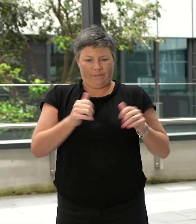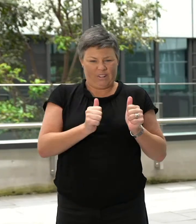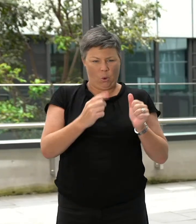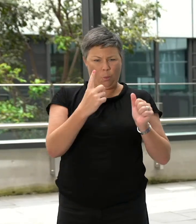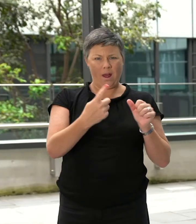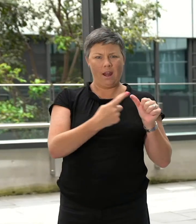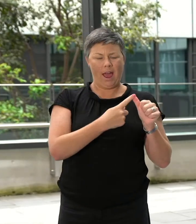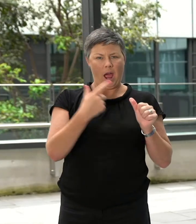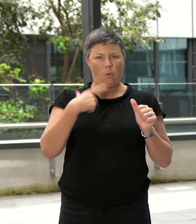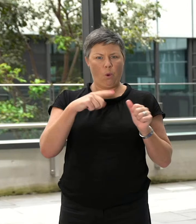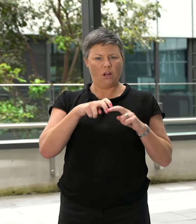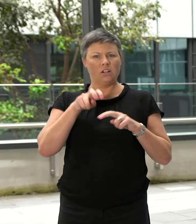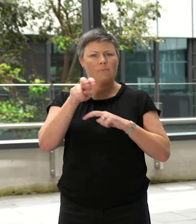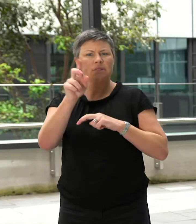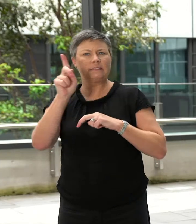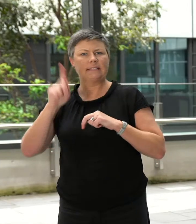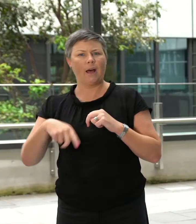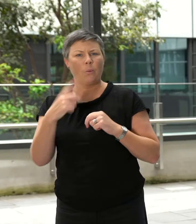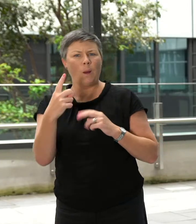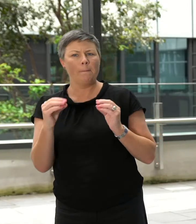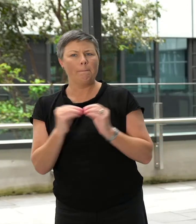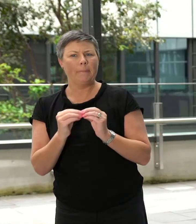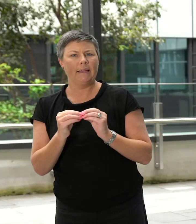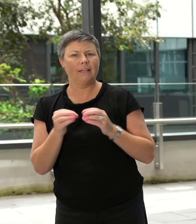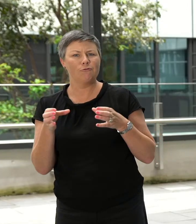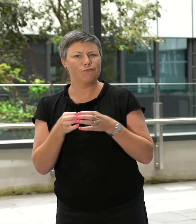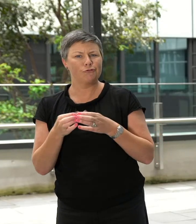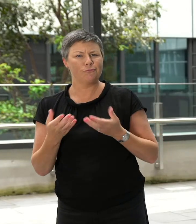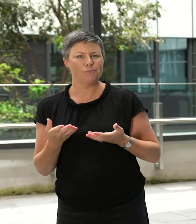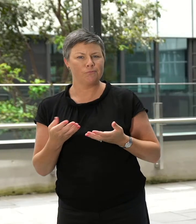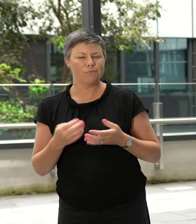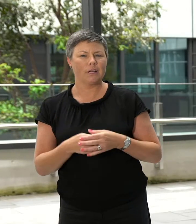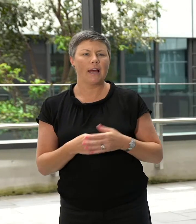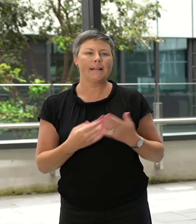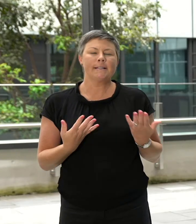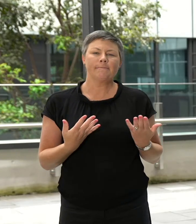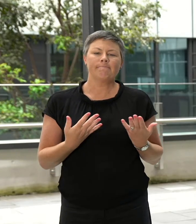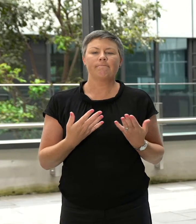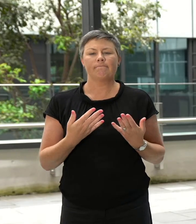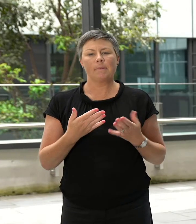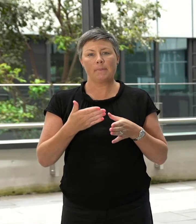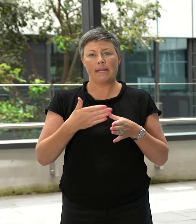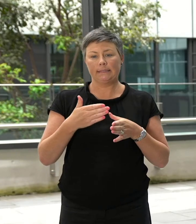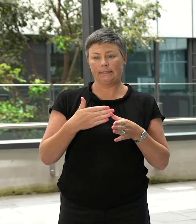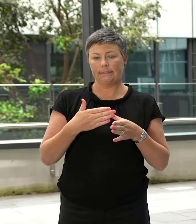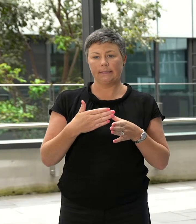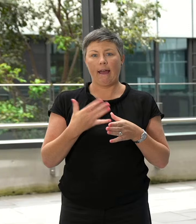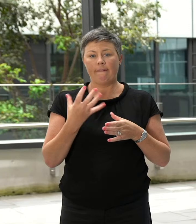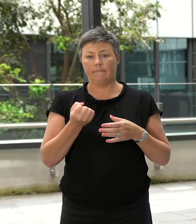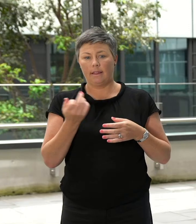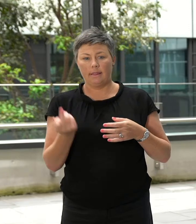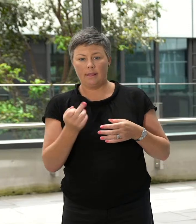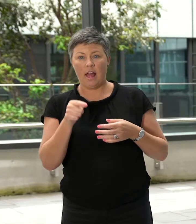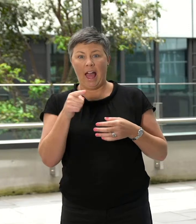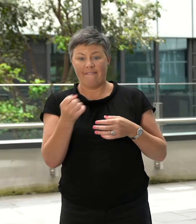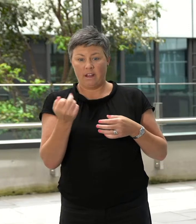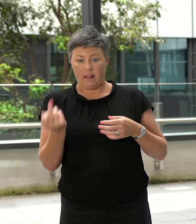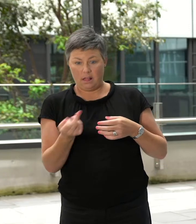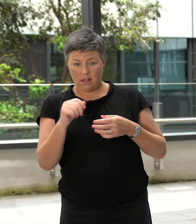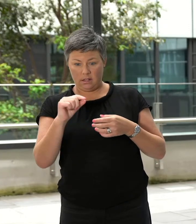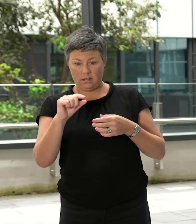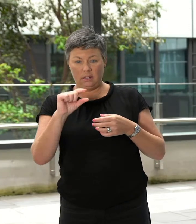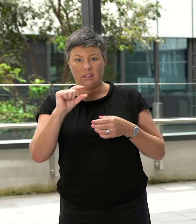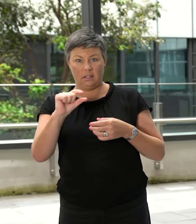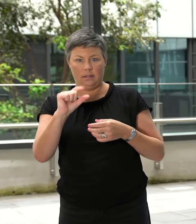Well, I'll let the Health Minister talk about that, but it's in terms of if there is dosage left over. You can't waste the